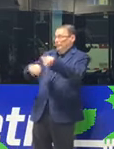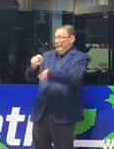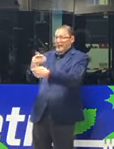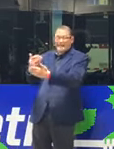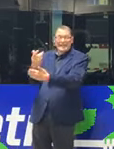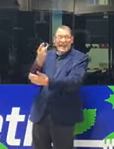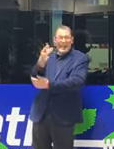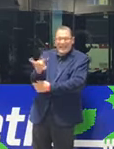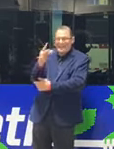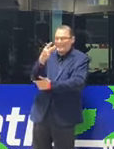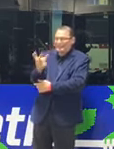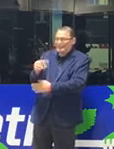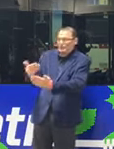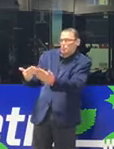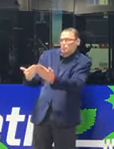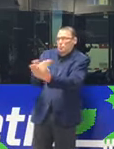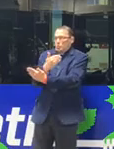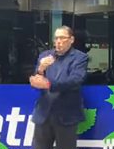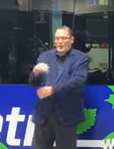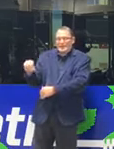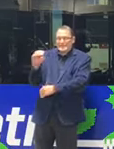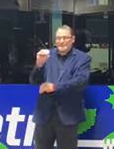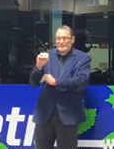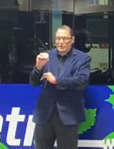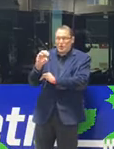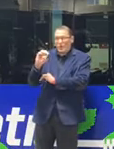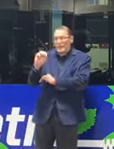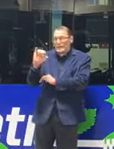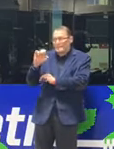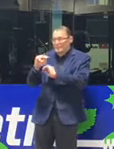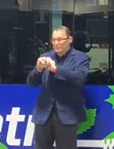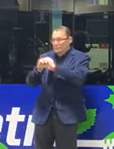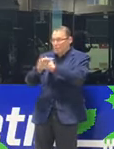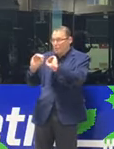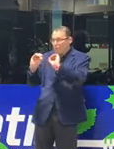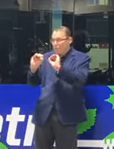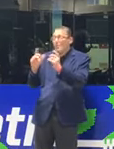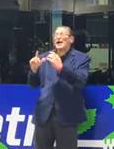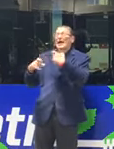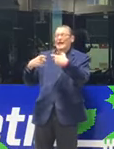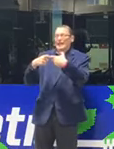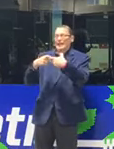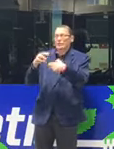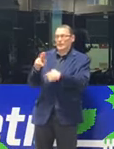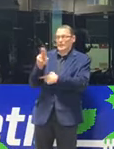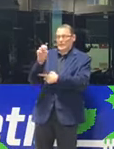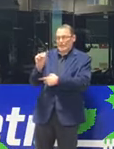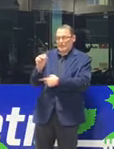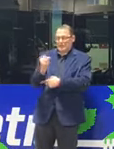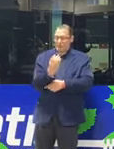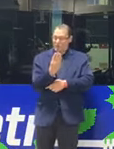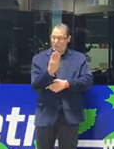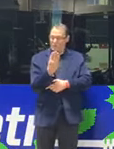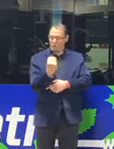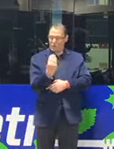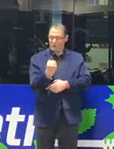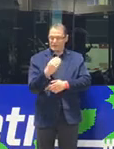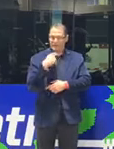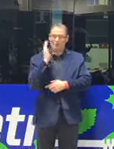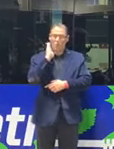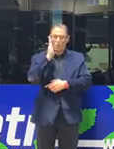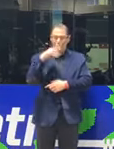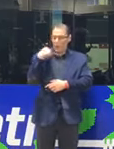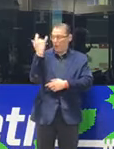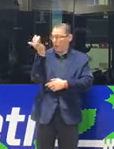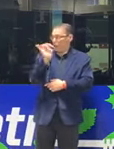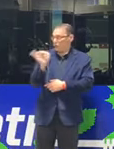new zero-emission battery electric buses. In fact, 14 of these buses will look just like